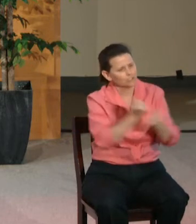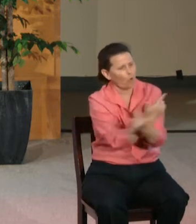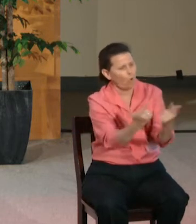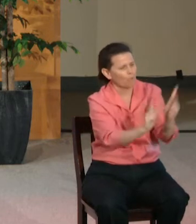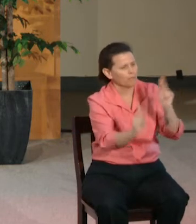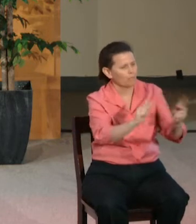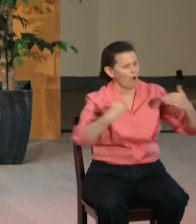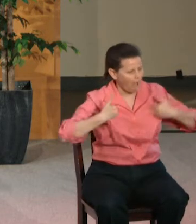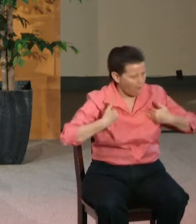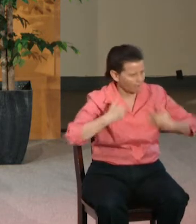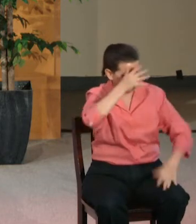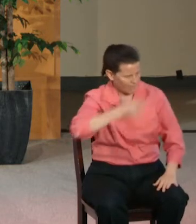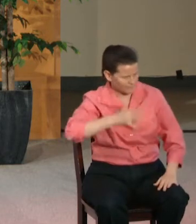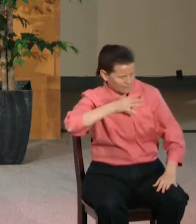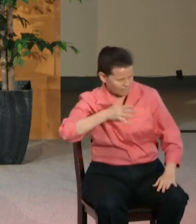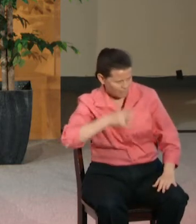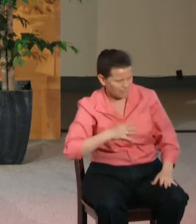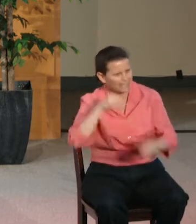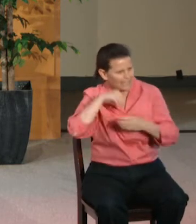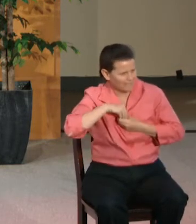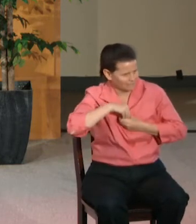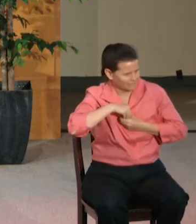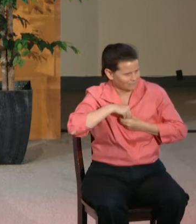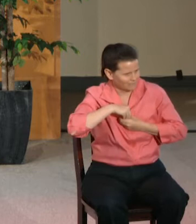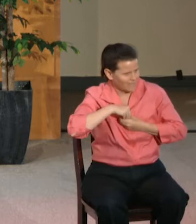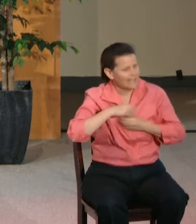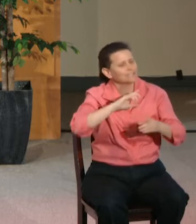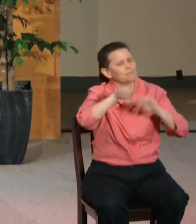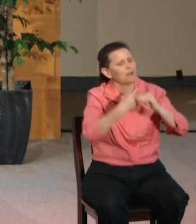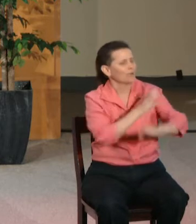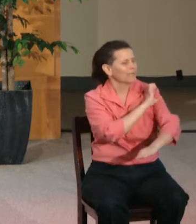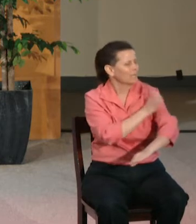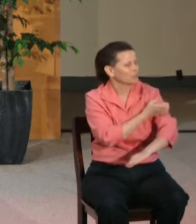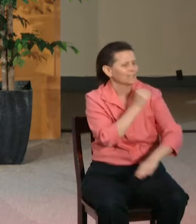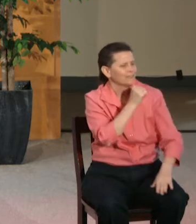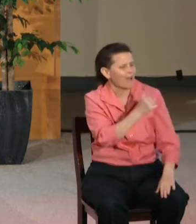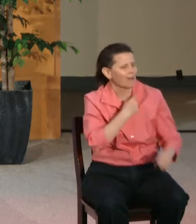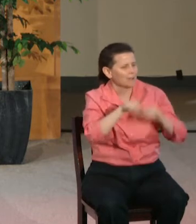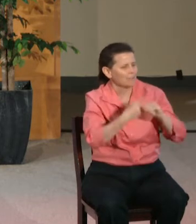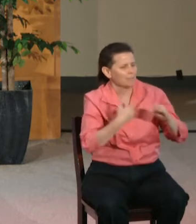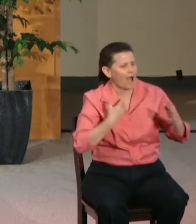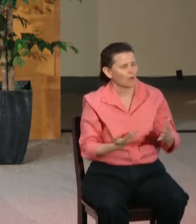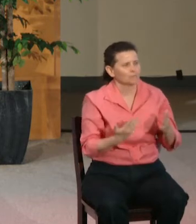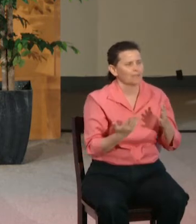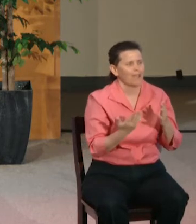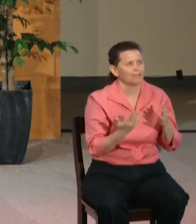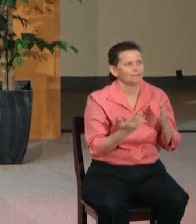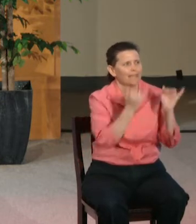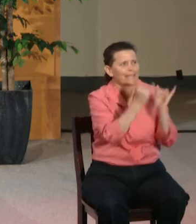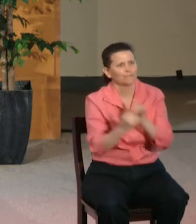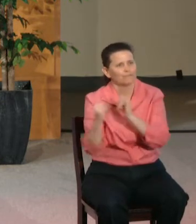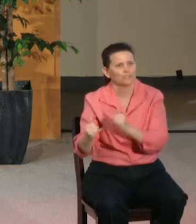about biological sex traits. The energies are divine. They're masculine and feminine, and both